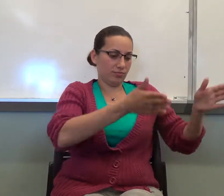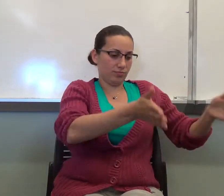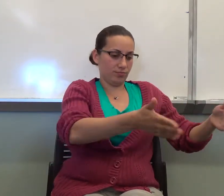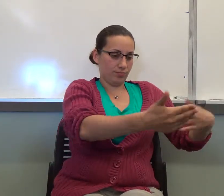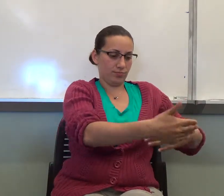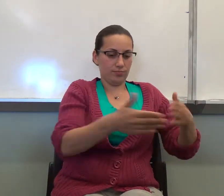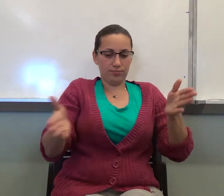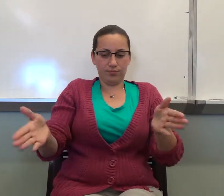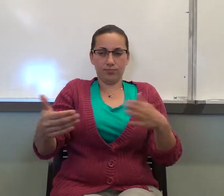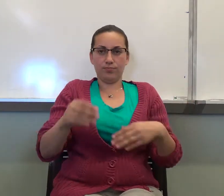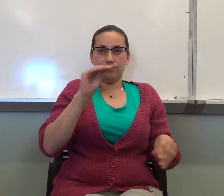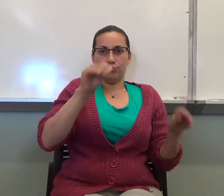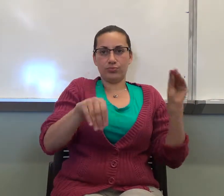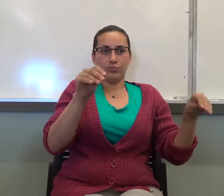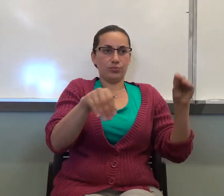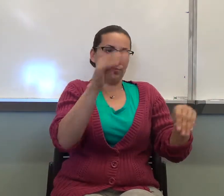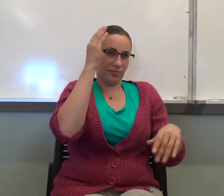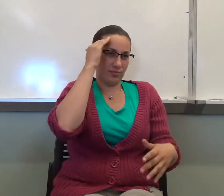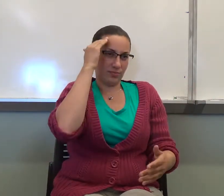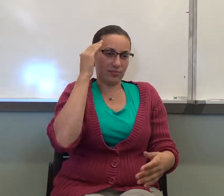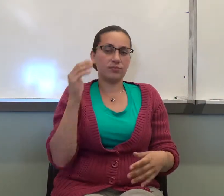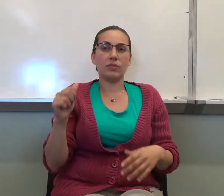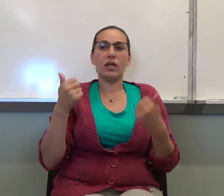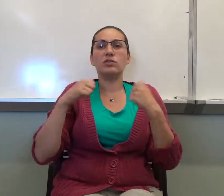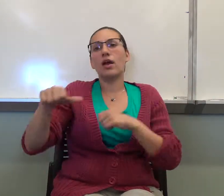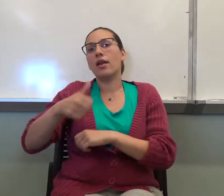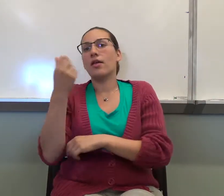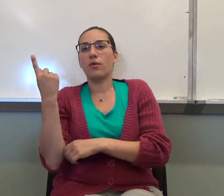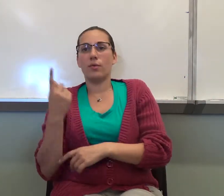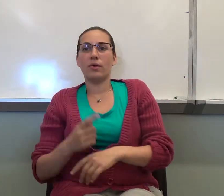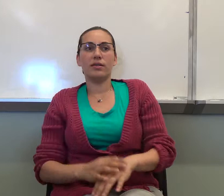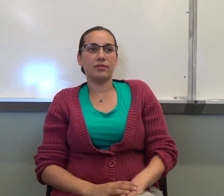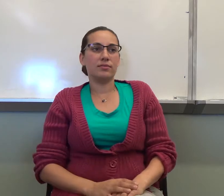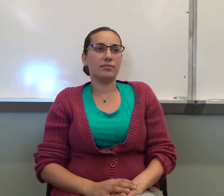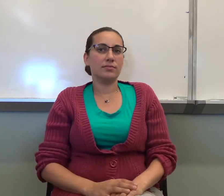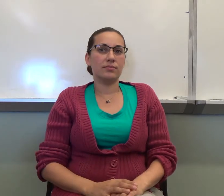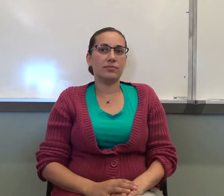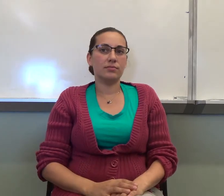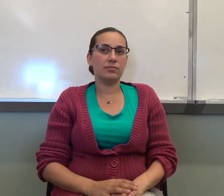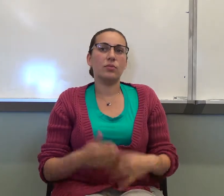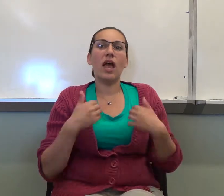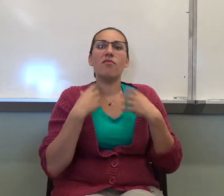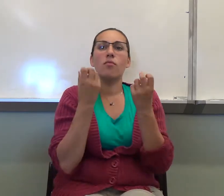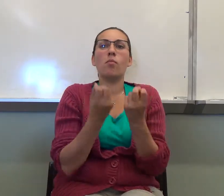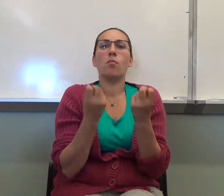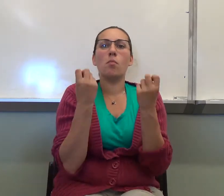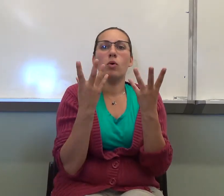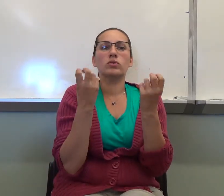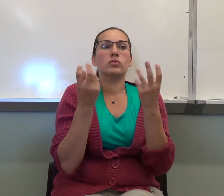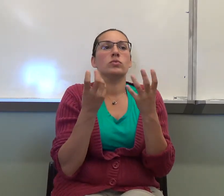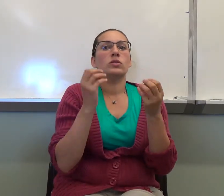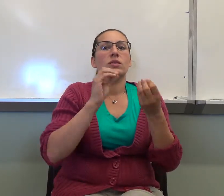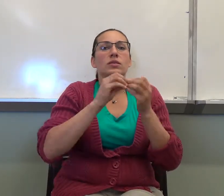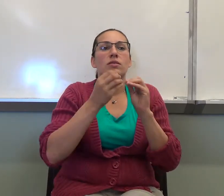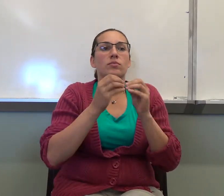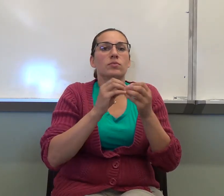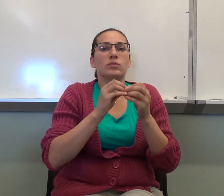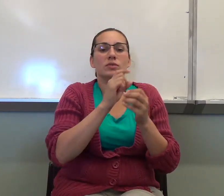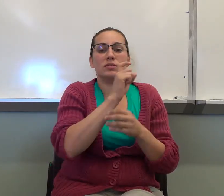Let's do another one like that. We've got more than one unknown. 2/5 m plus 1/8